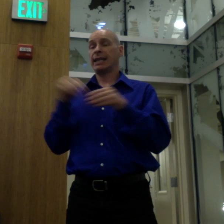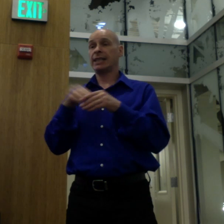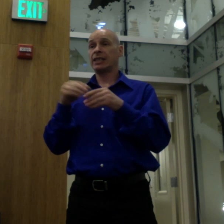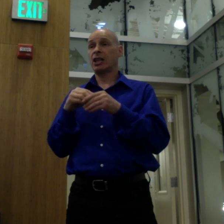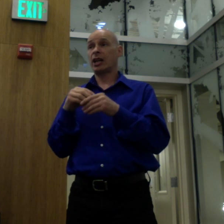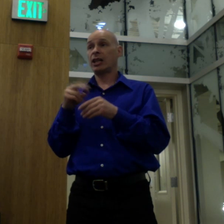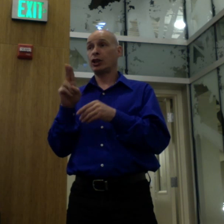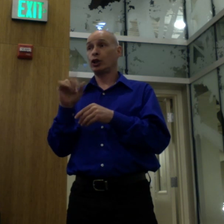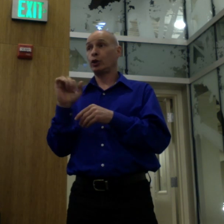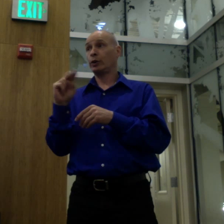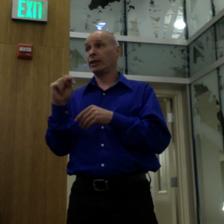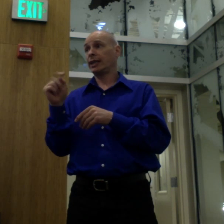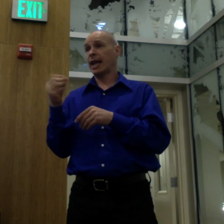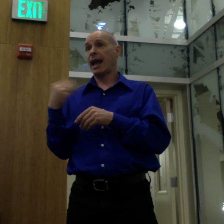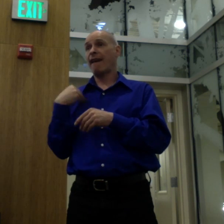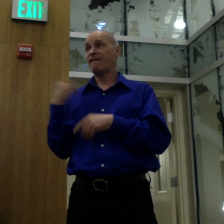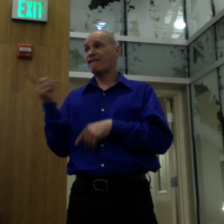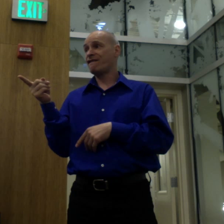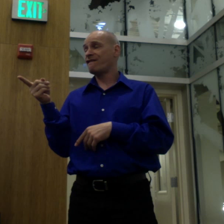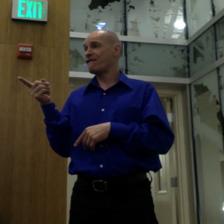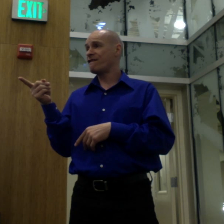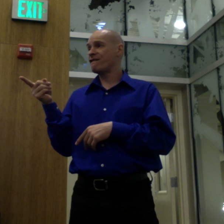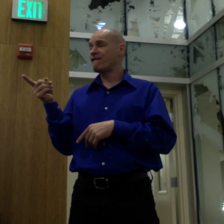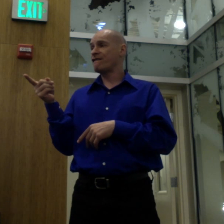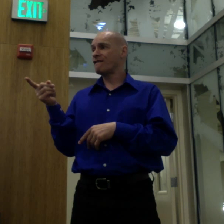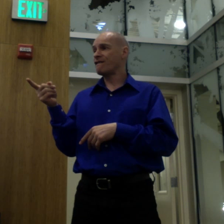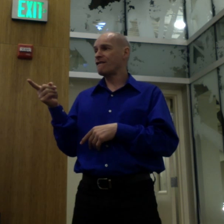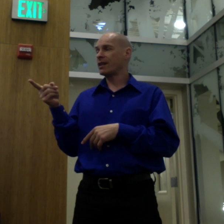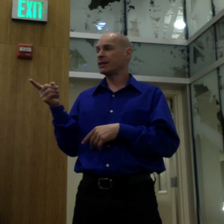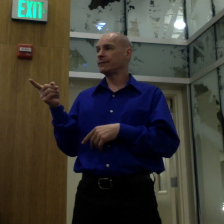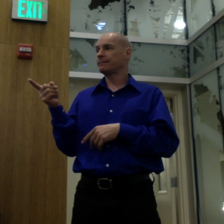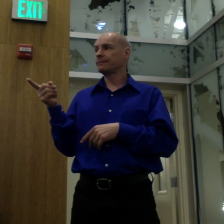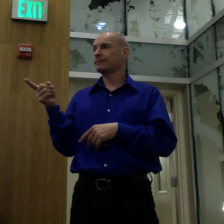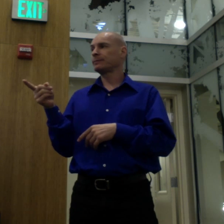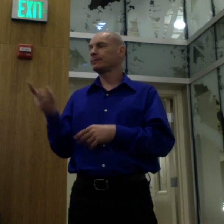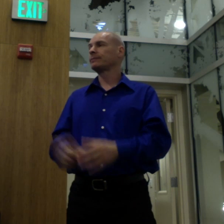unit. And in this unit,